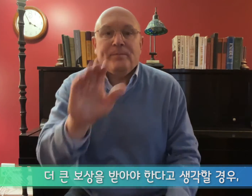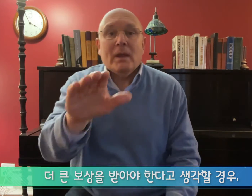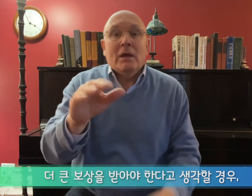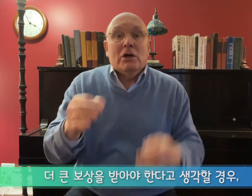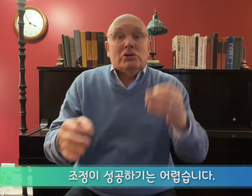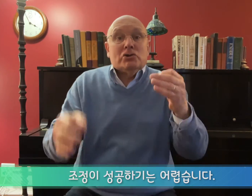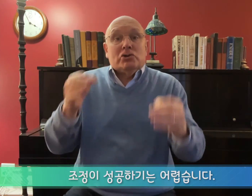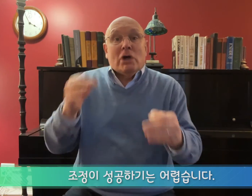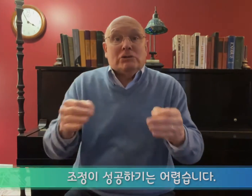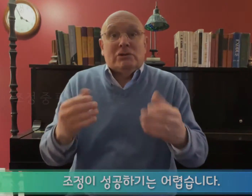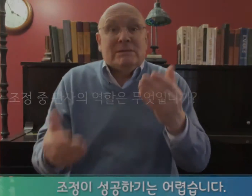pay.